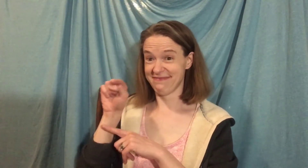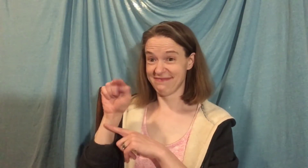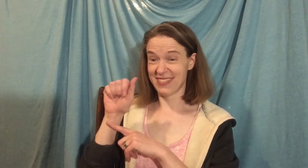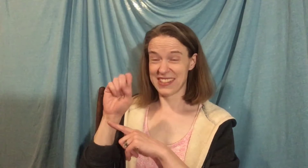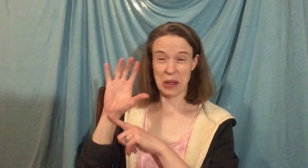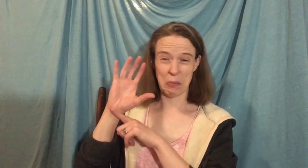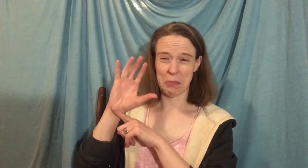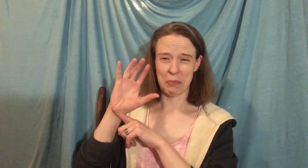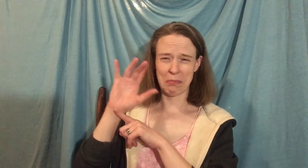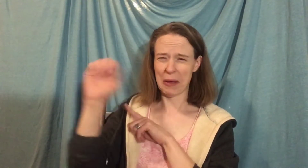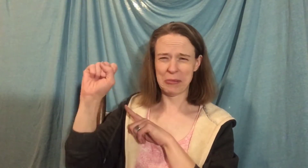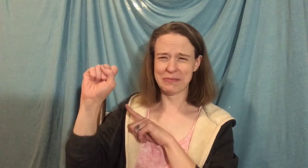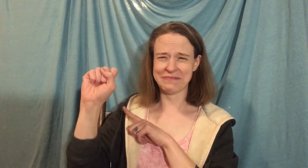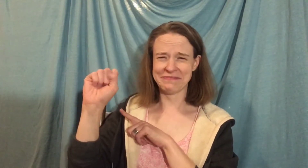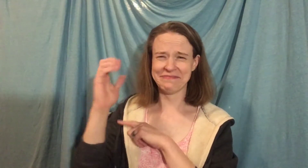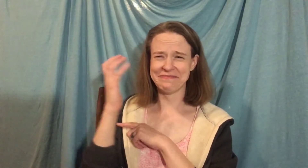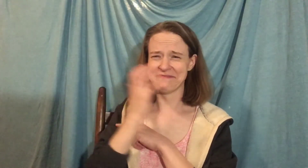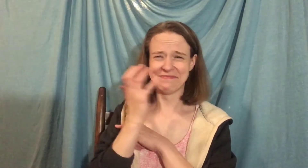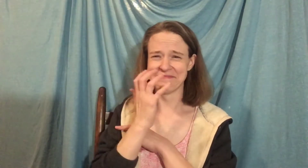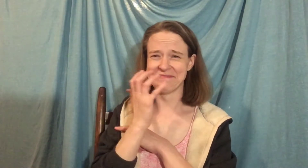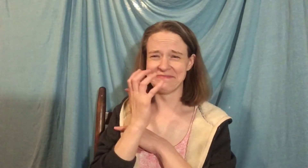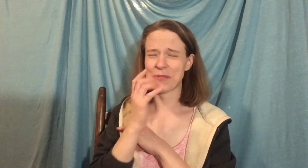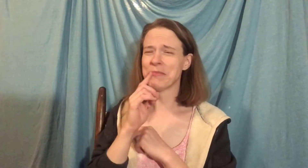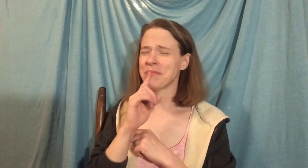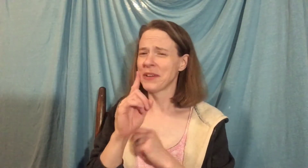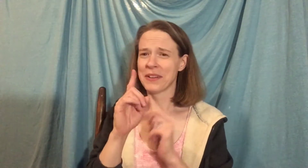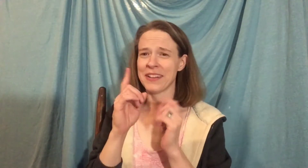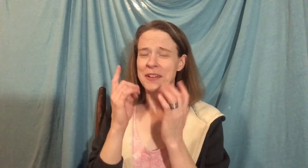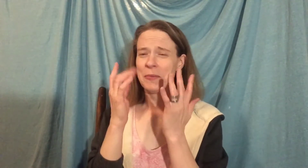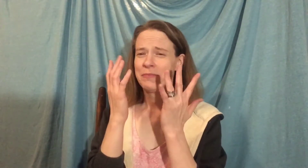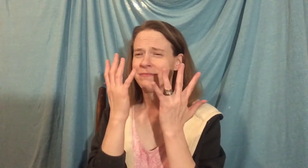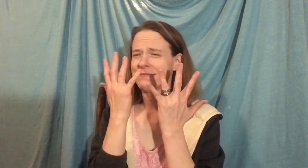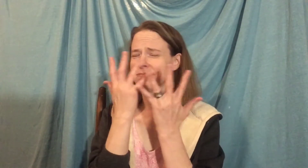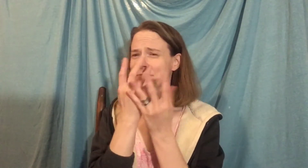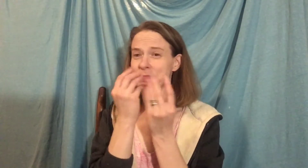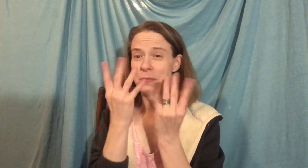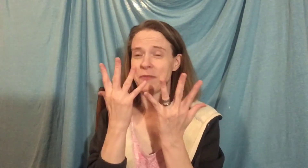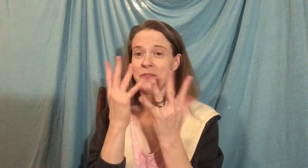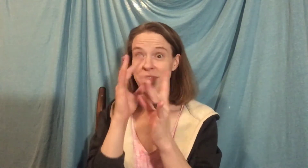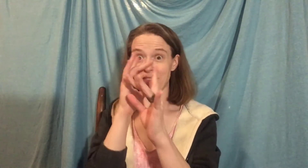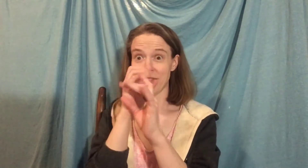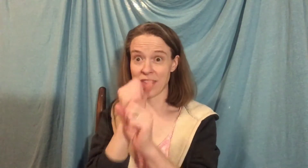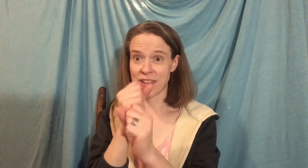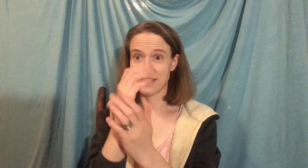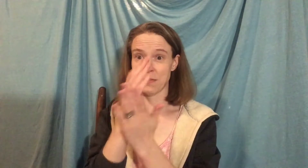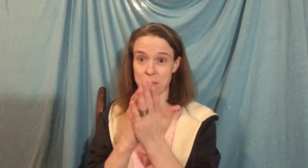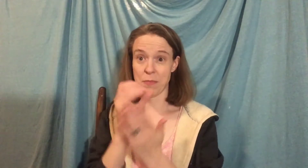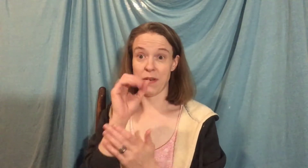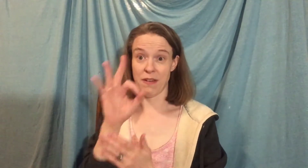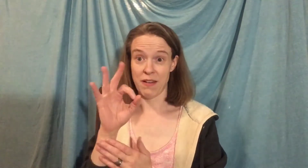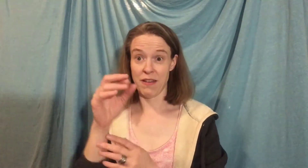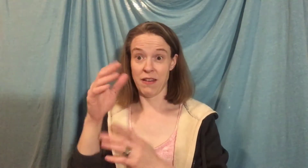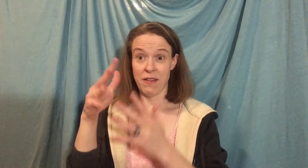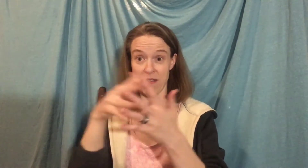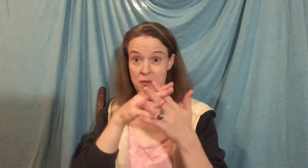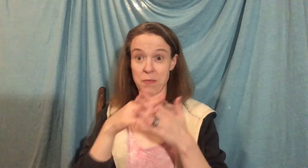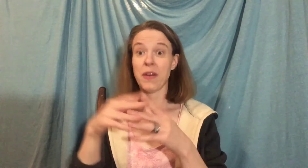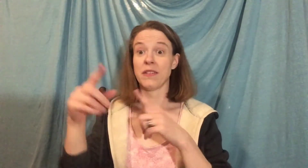to ASL, ASL is far superior. They are such a fascinating and beautiful part